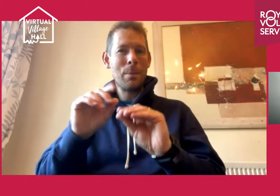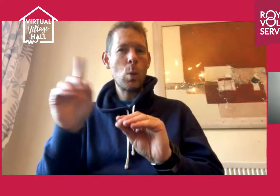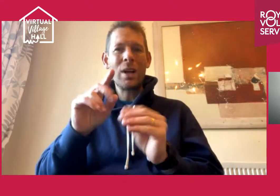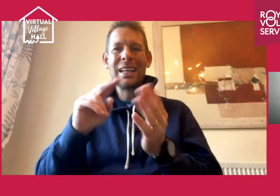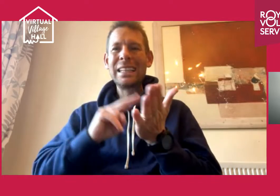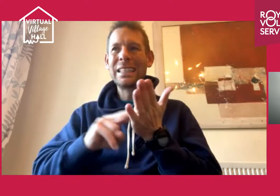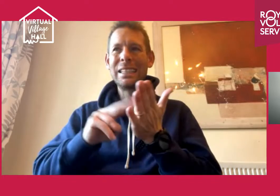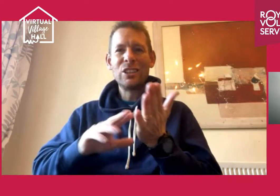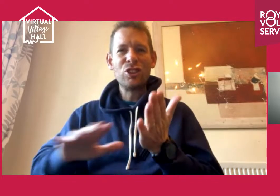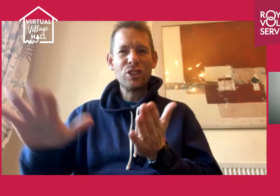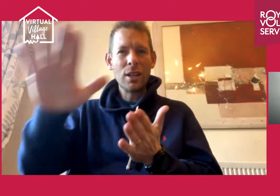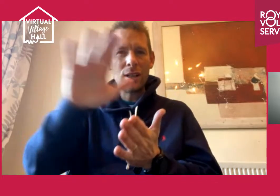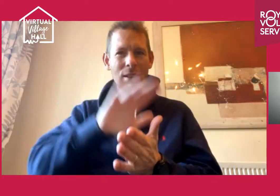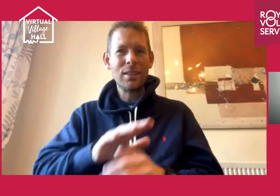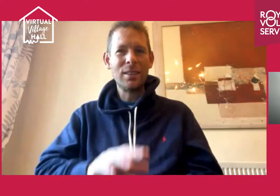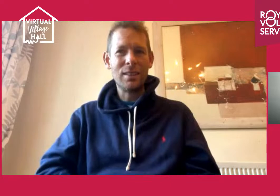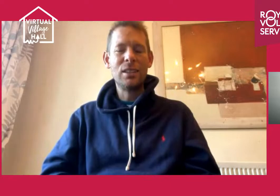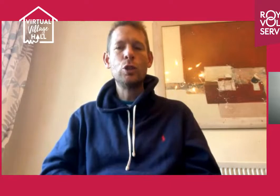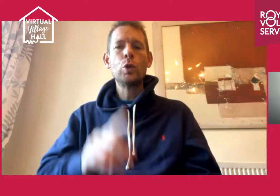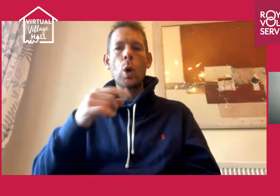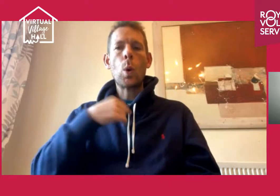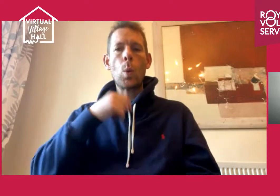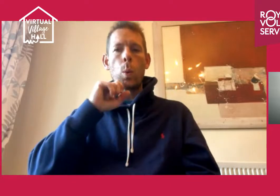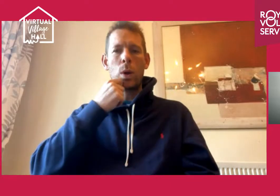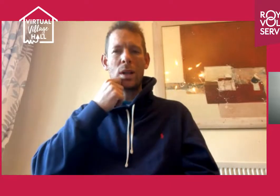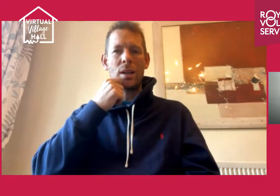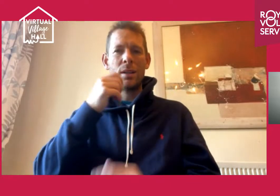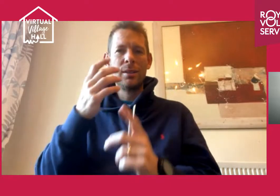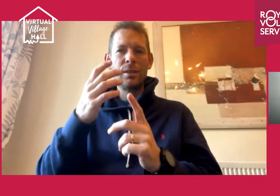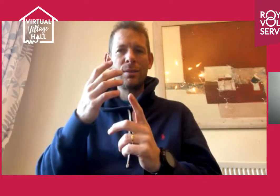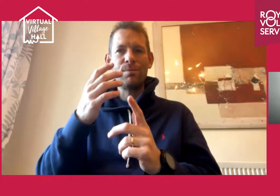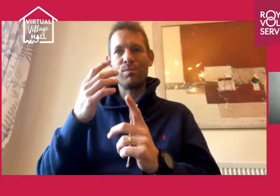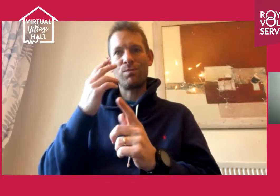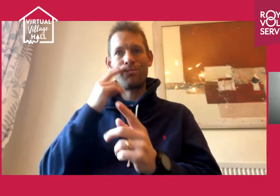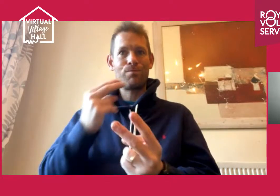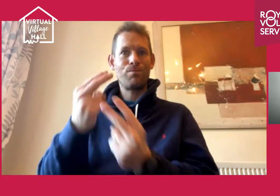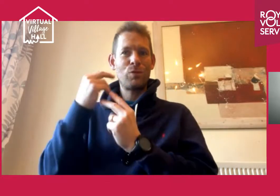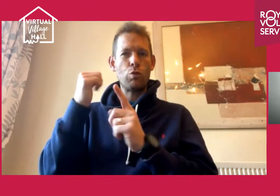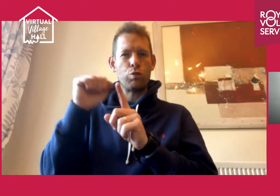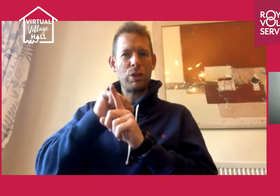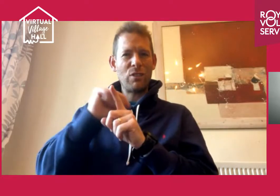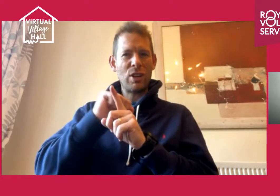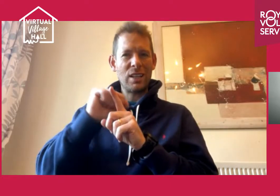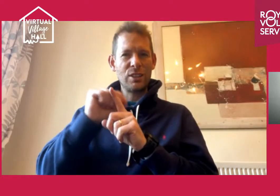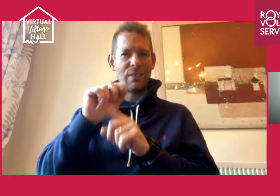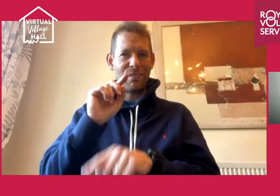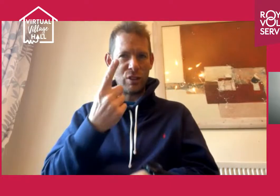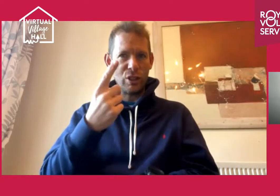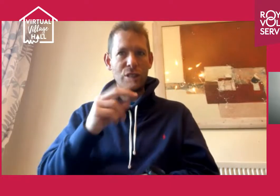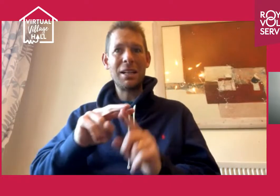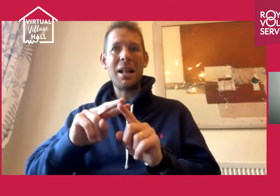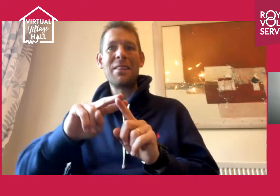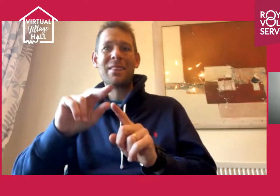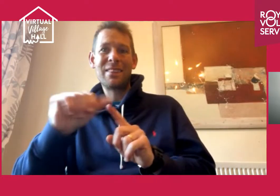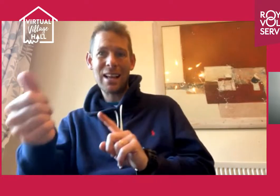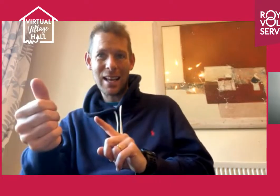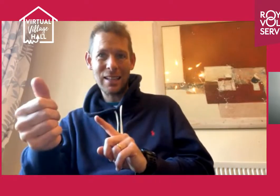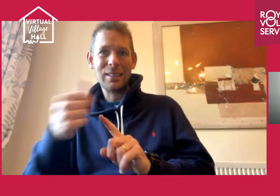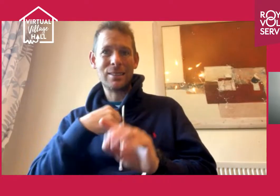during our last session, we were learning about nature. So let's do a quick recap on what we learned in that